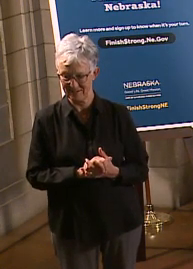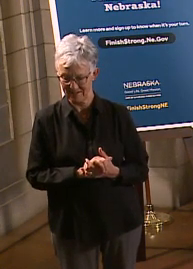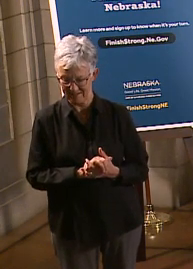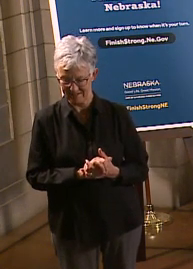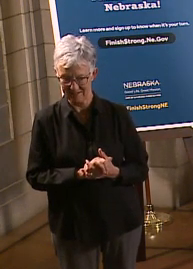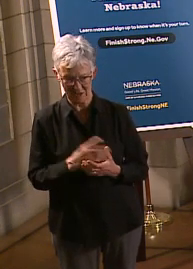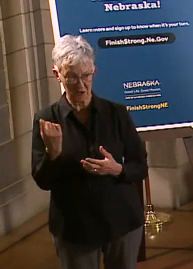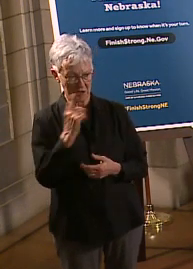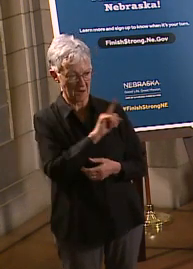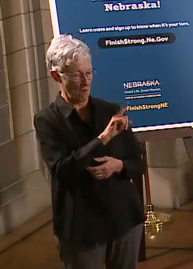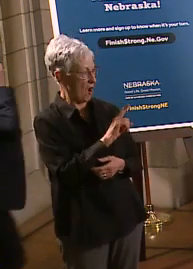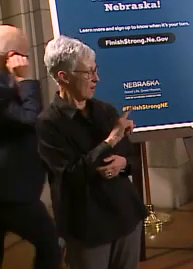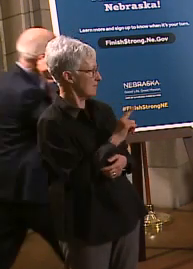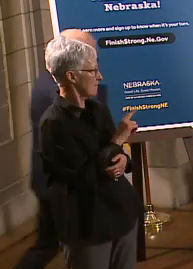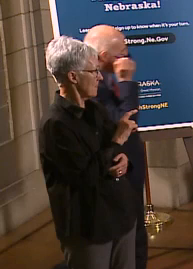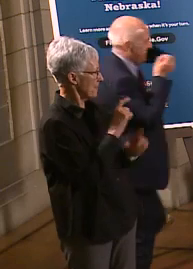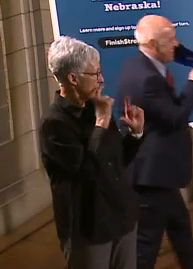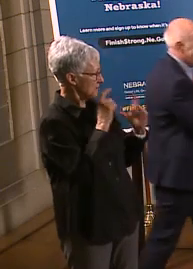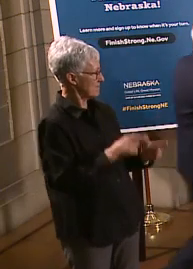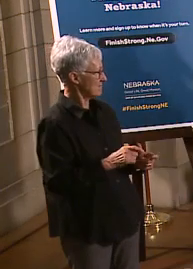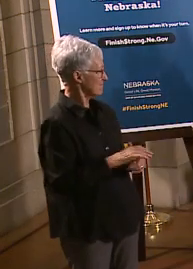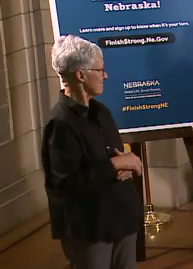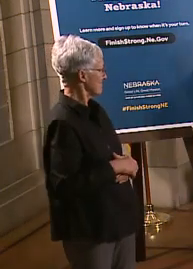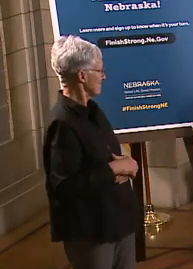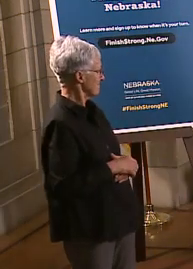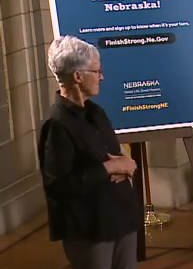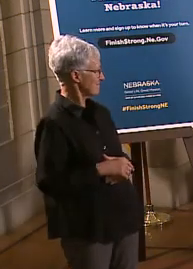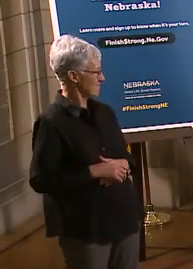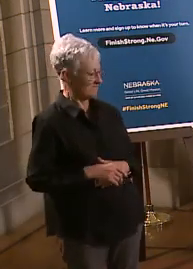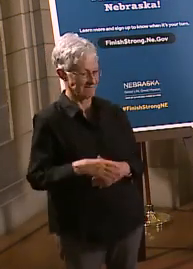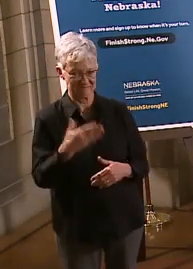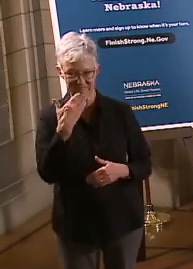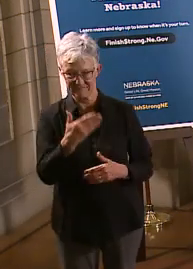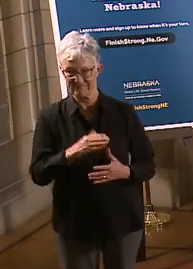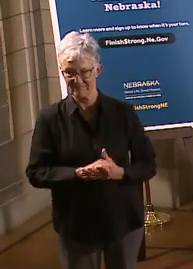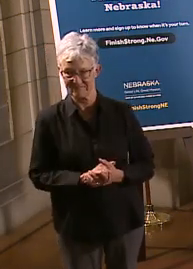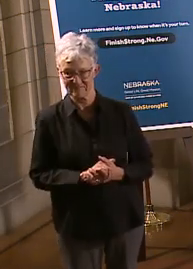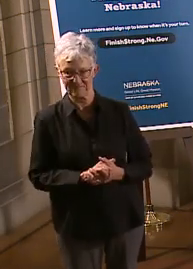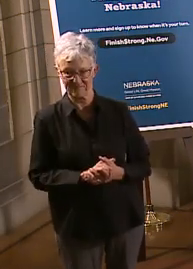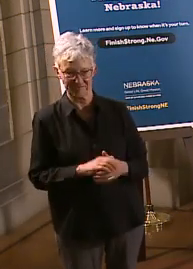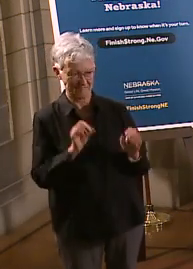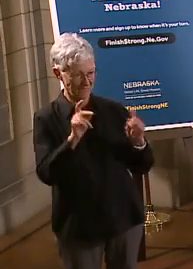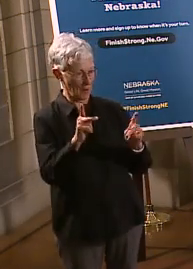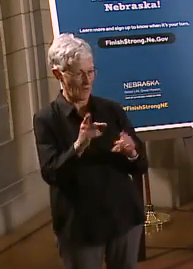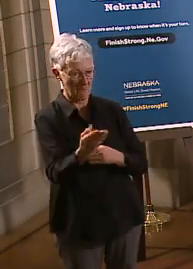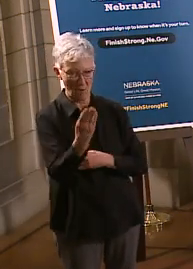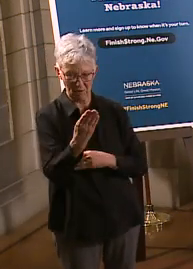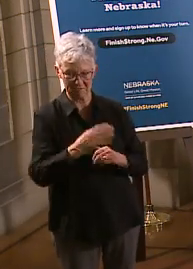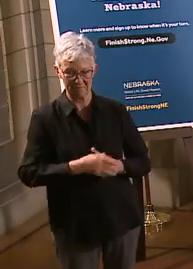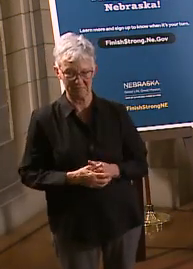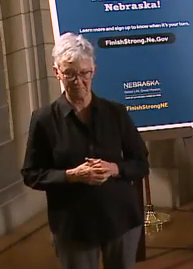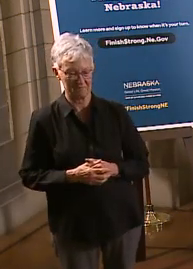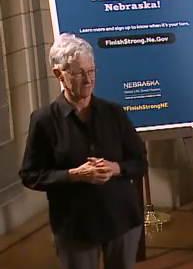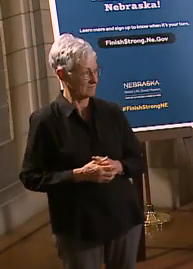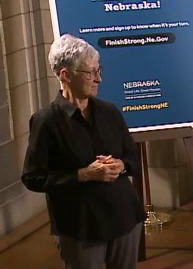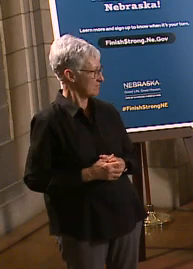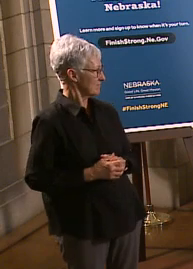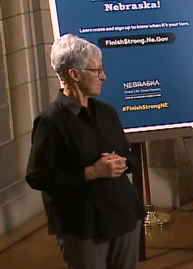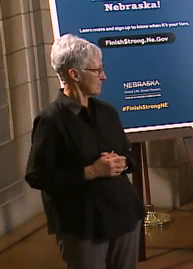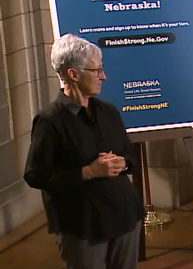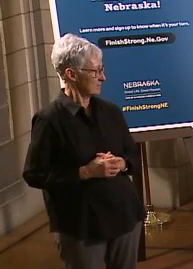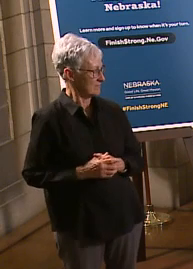take off your mask while you're here at the podium. And Stuart Rogers, thanks. Thank you. Okay, good morning. I think